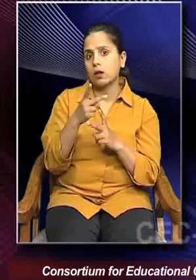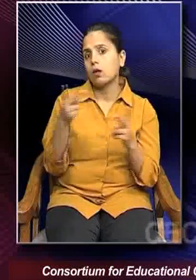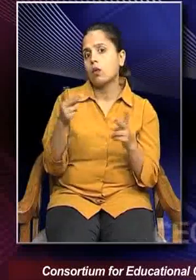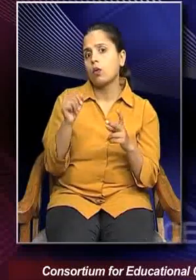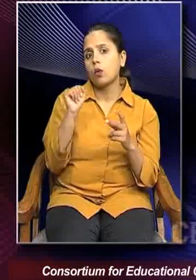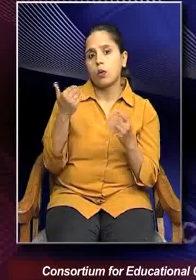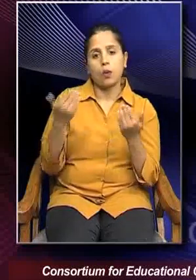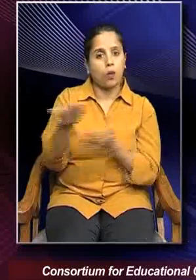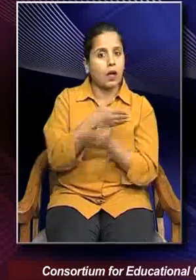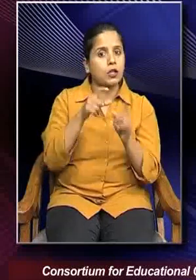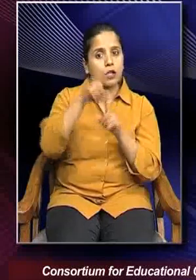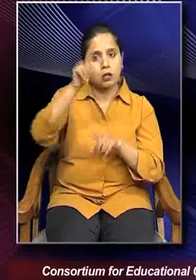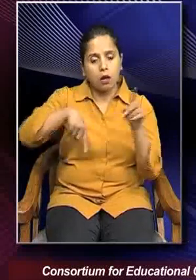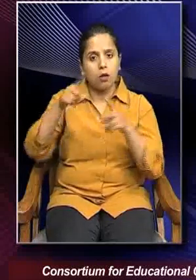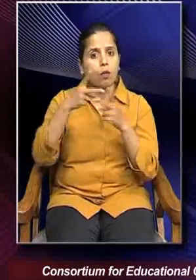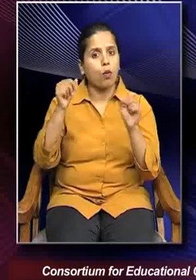the demographic dividend